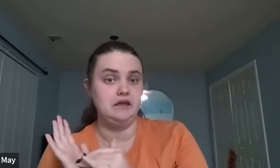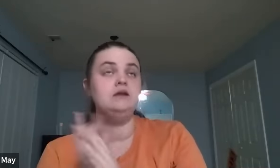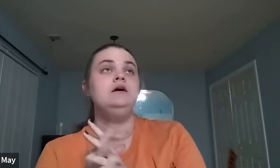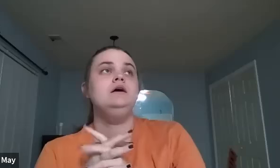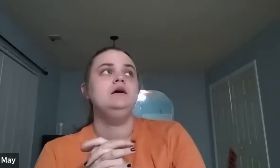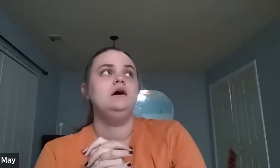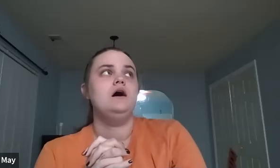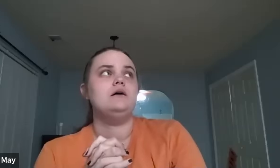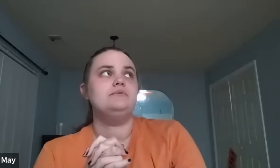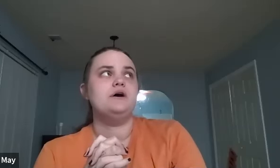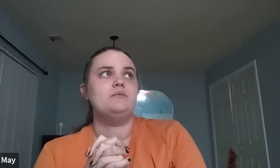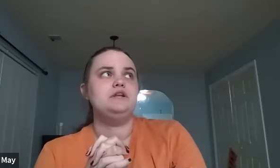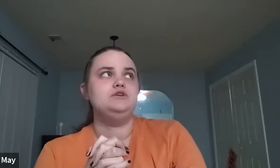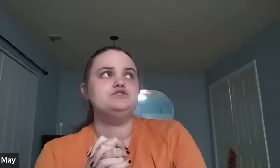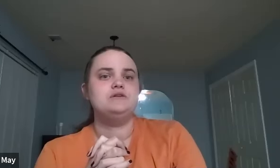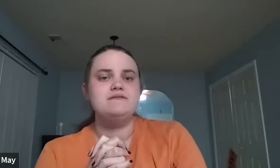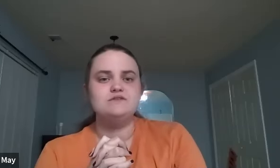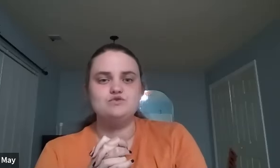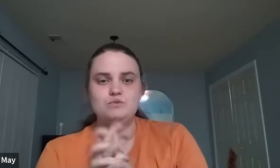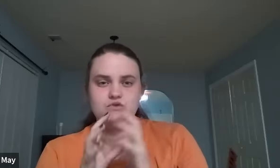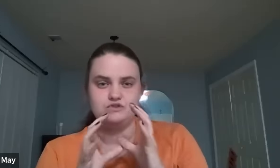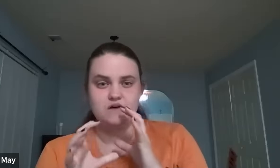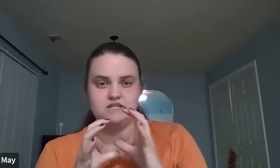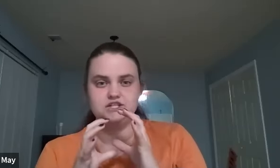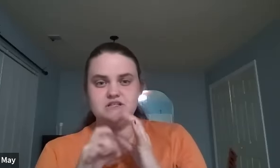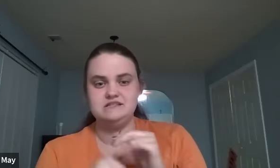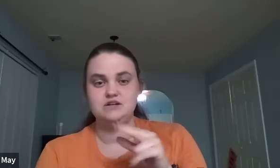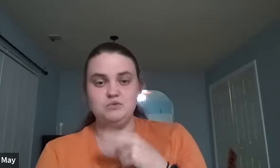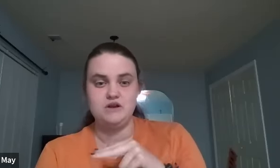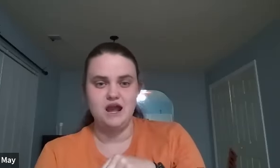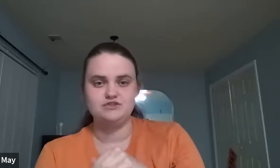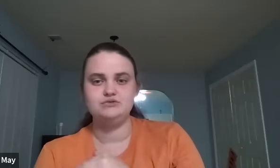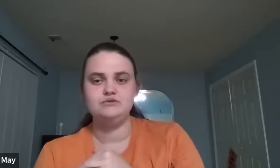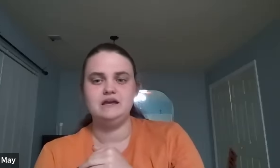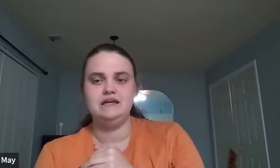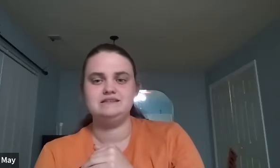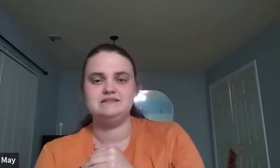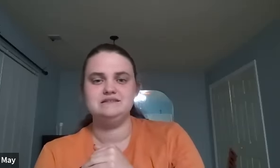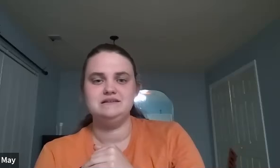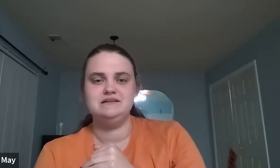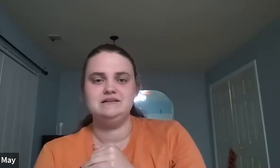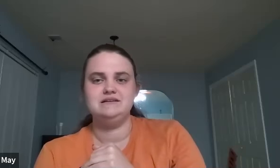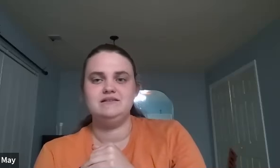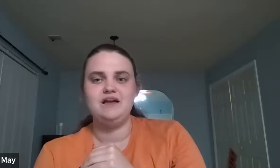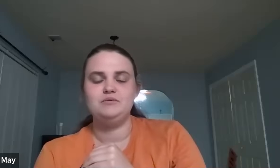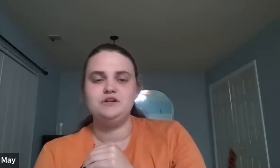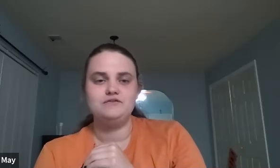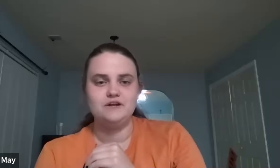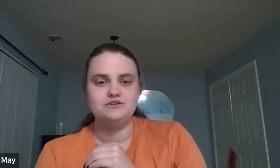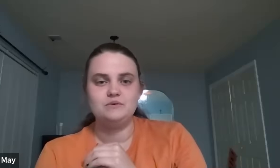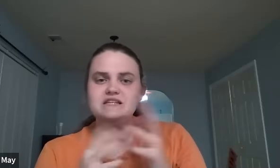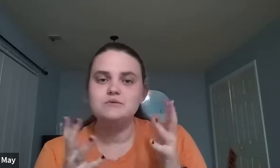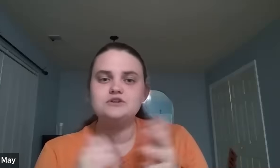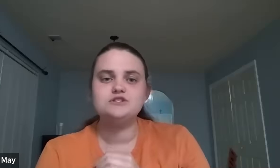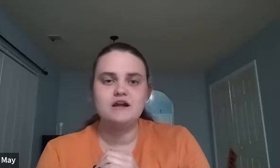again. But when you start having those conversations and it's a little more natural, it's like when it's like when you're trying to